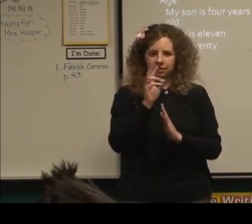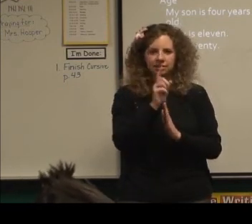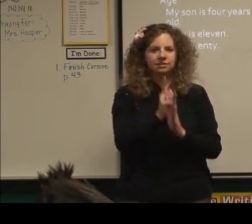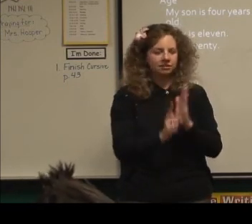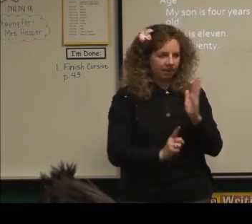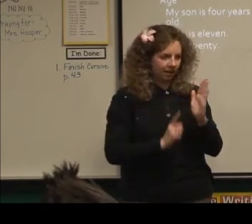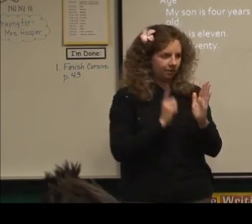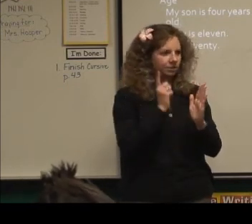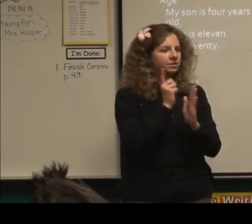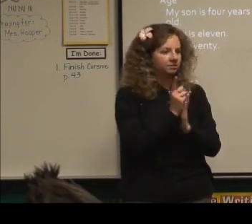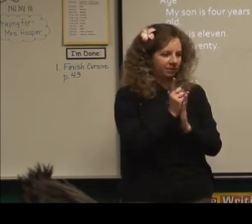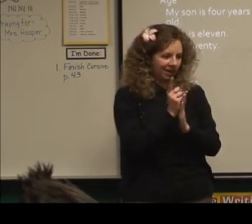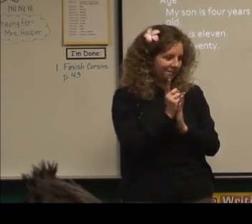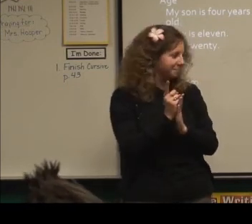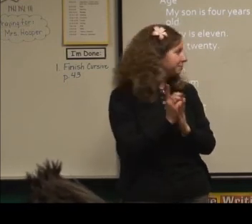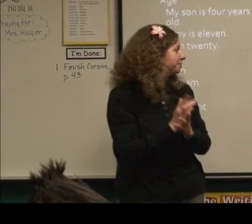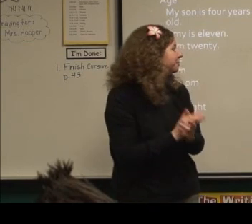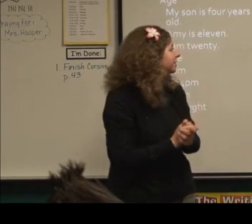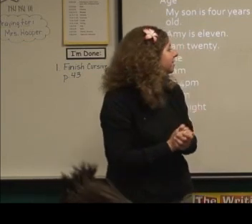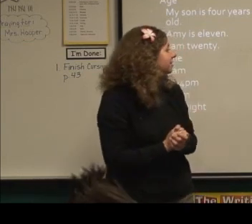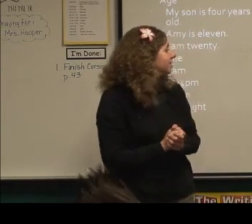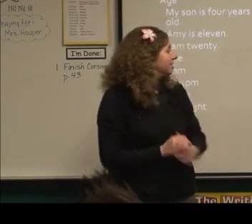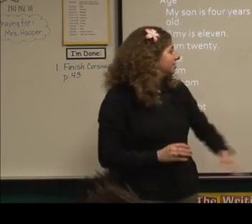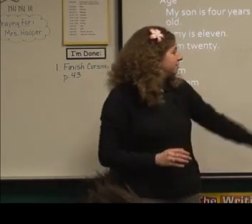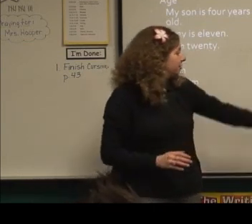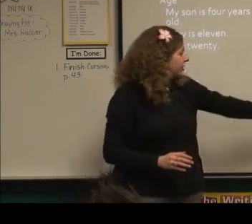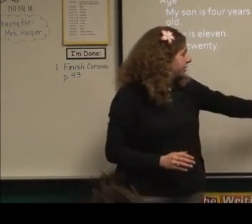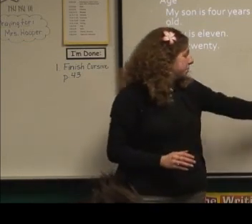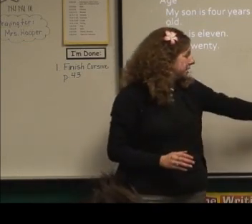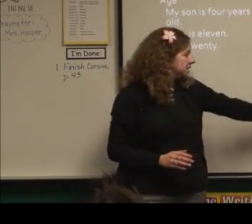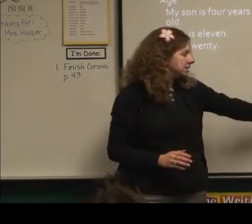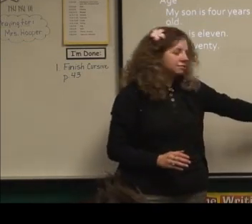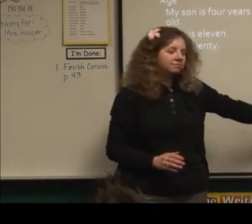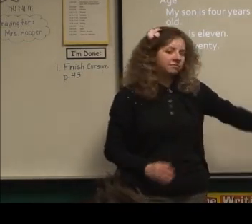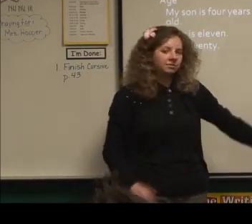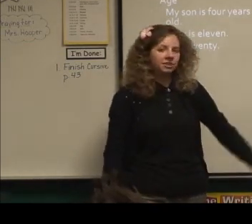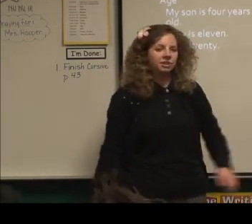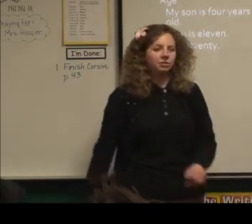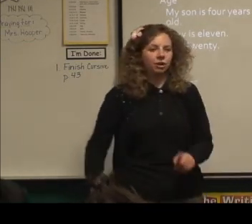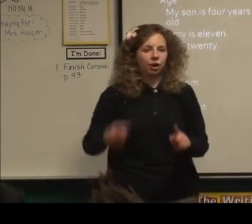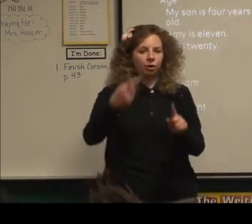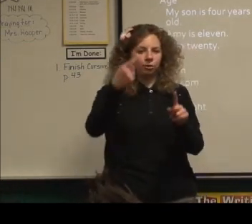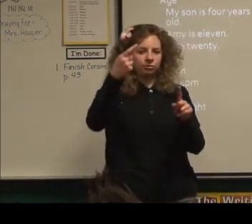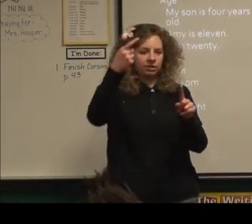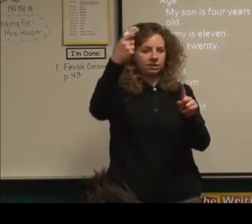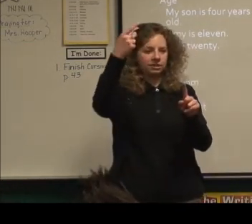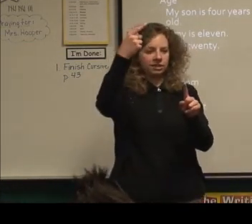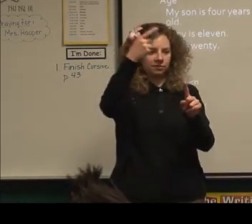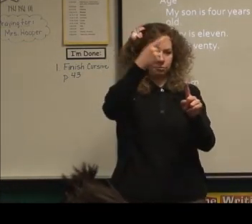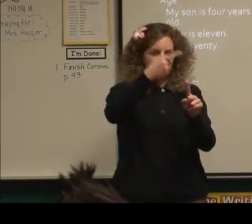6 hours, okay? Then for months, then you can go, this is the sign for